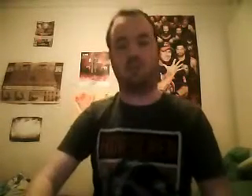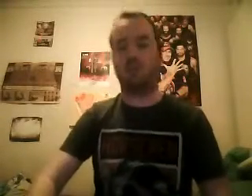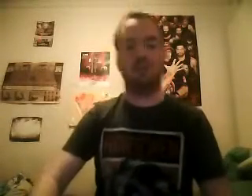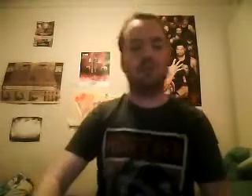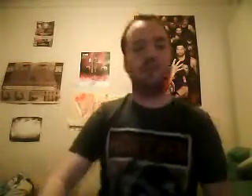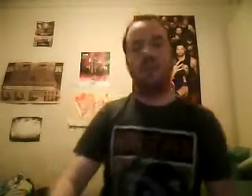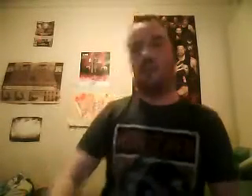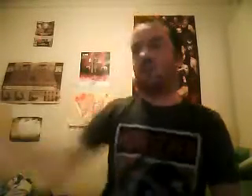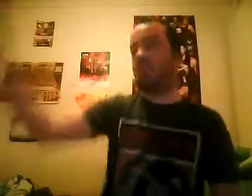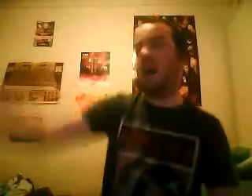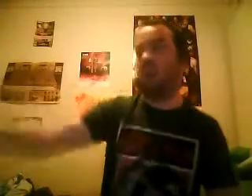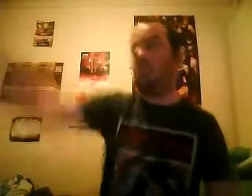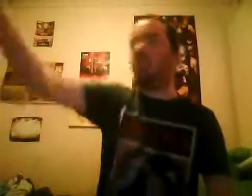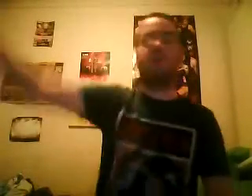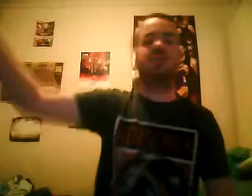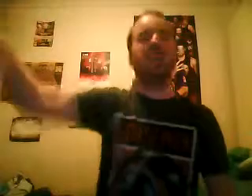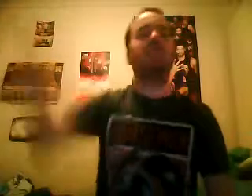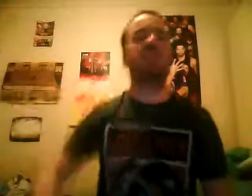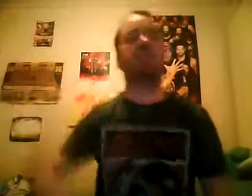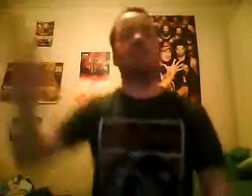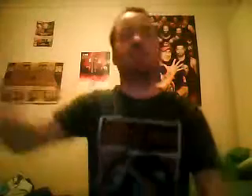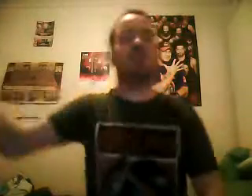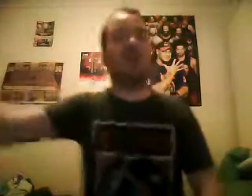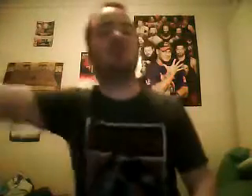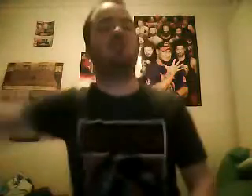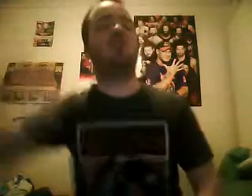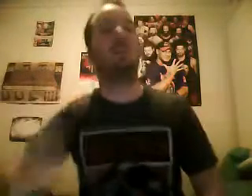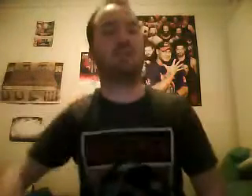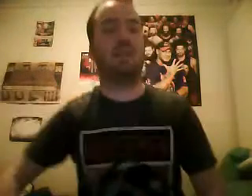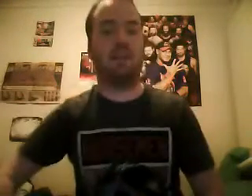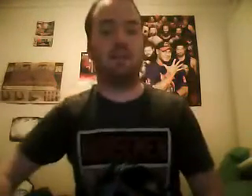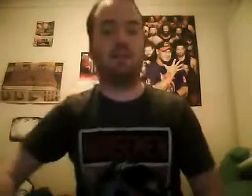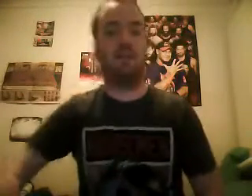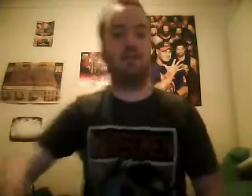Championship. It was a title that was never meant to be taken seriously.